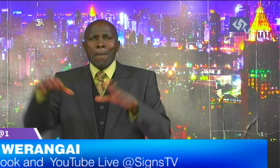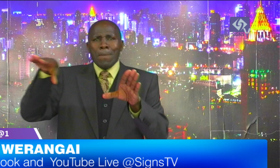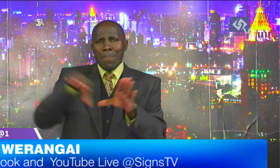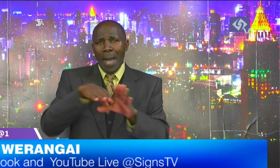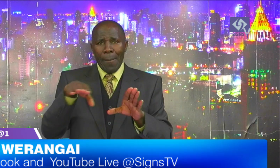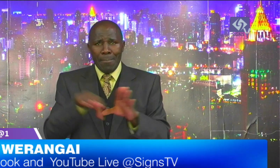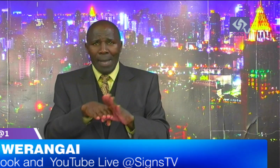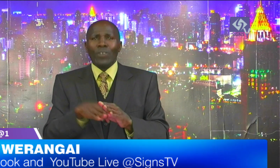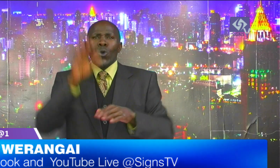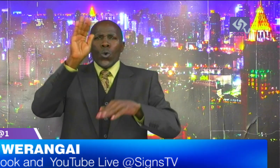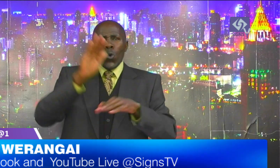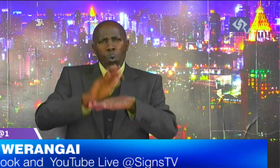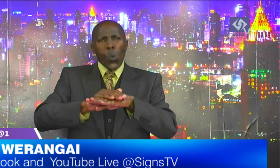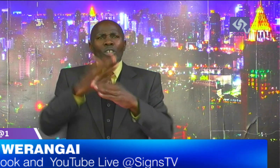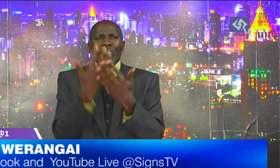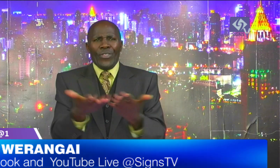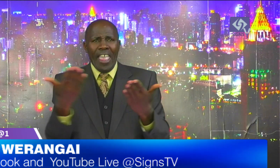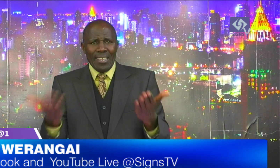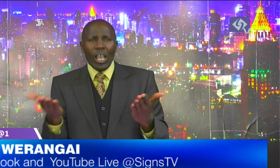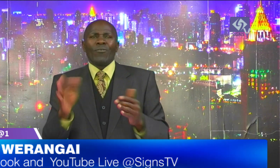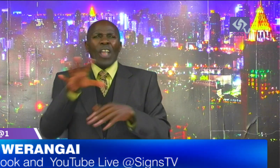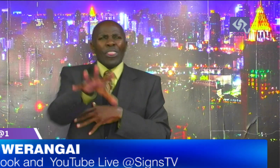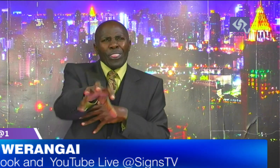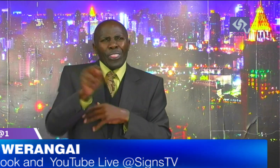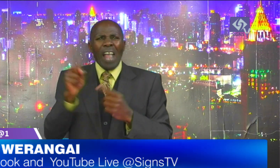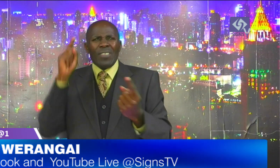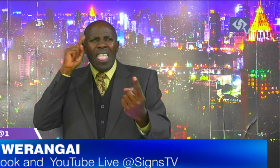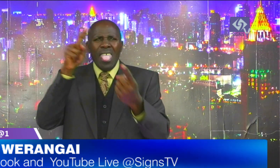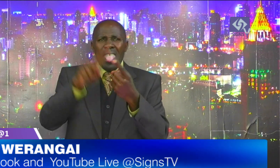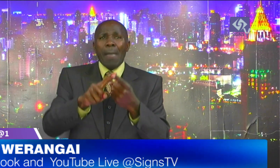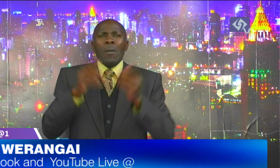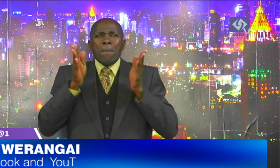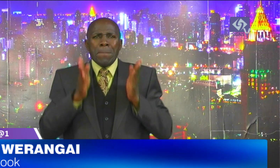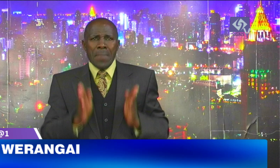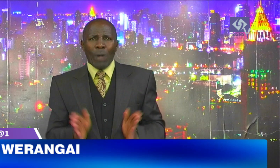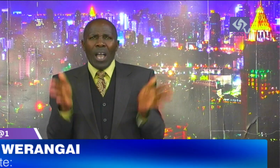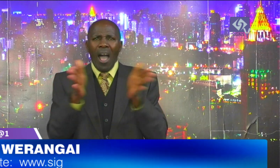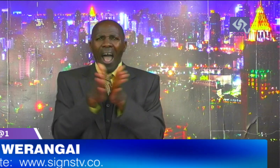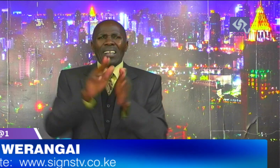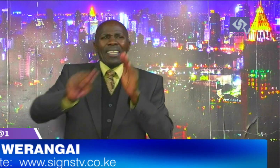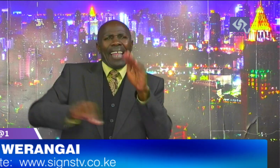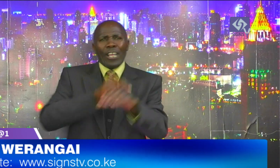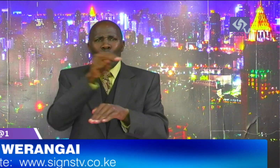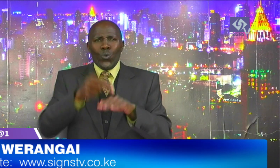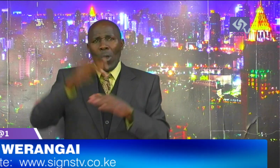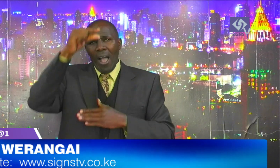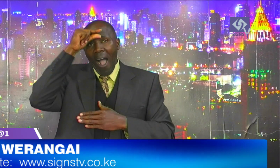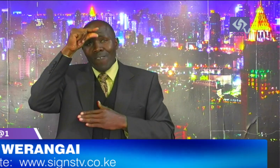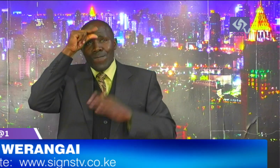community members, anti-stock theft unit personnel, and national